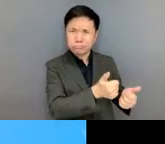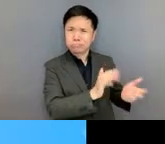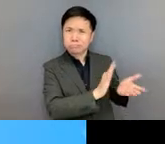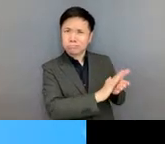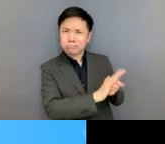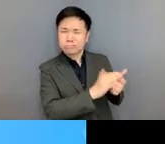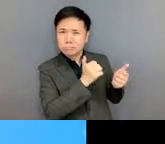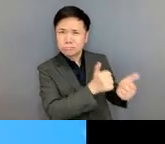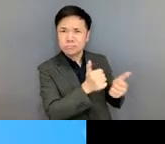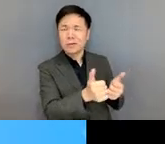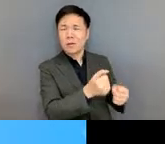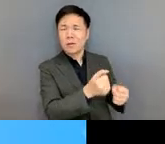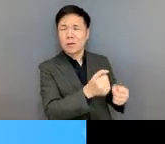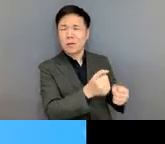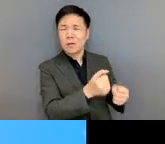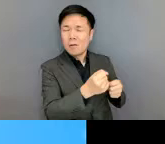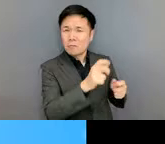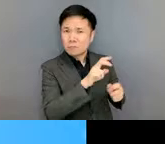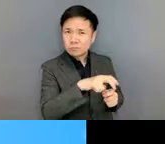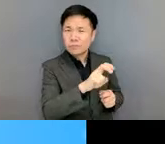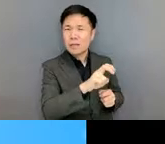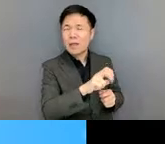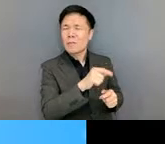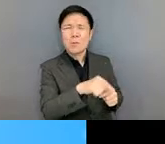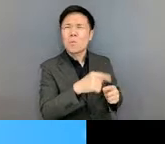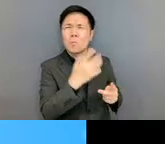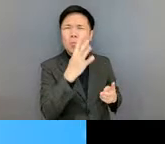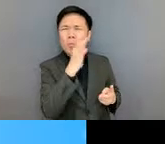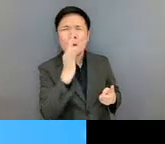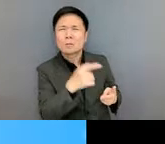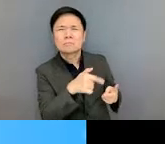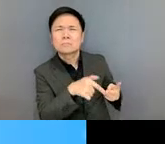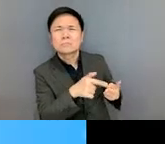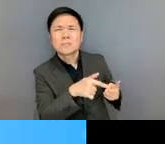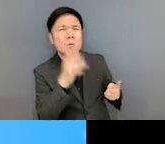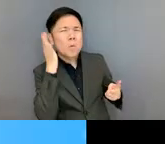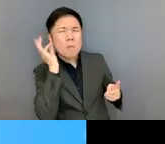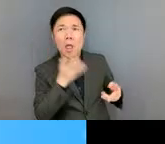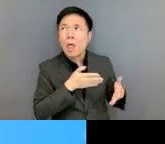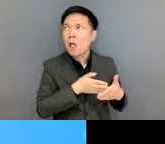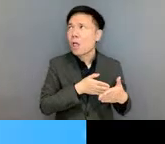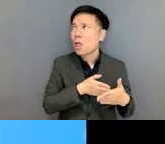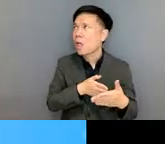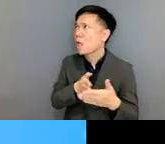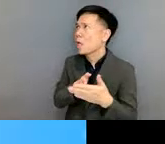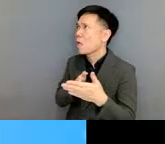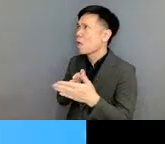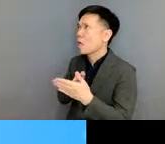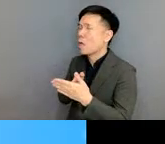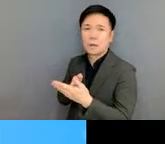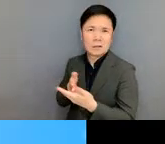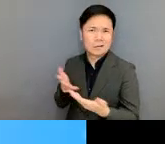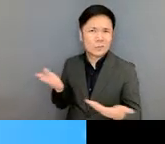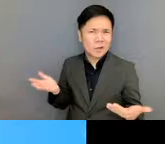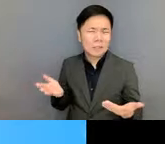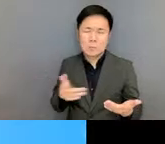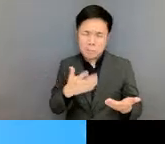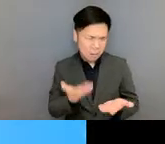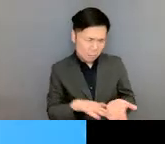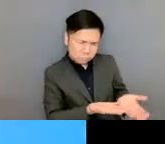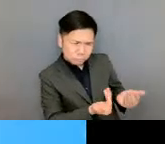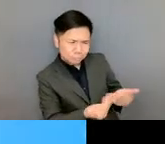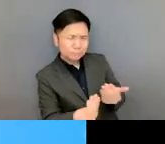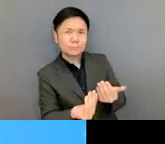identified the barriers to their progress, and we have together, and we continue to raise the